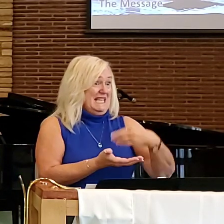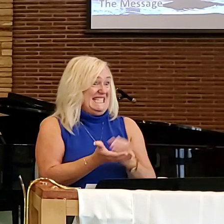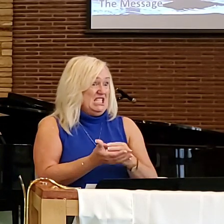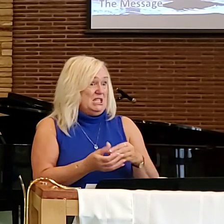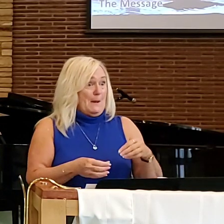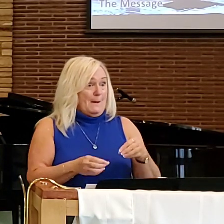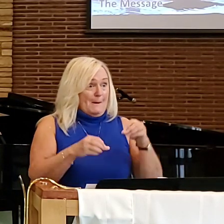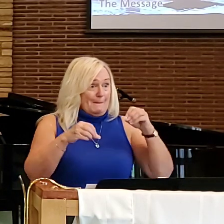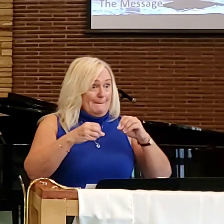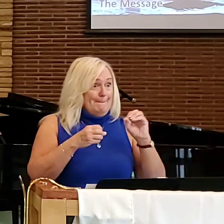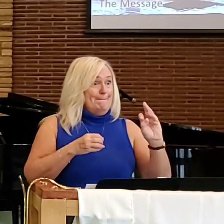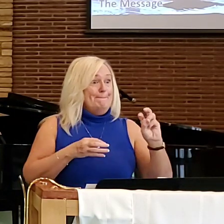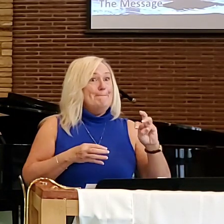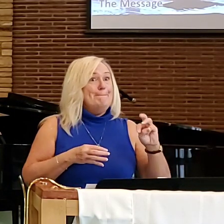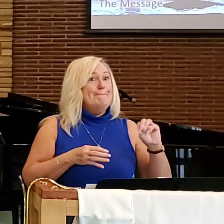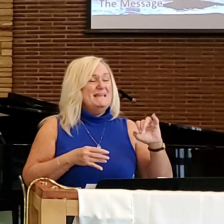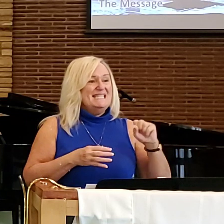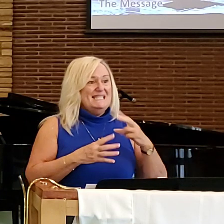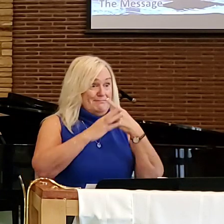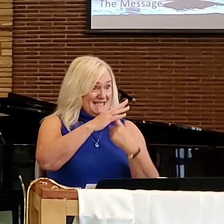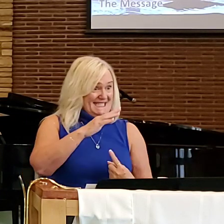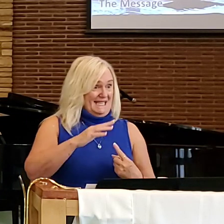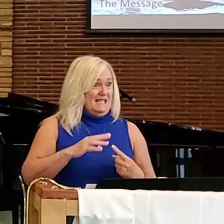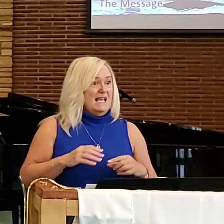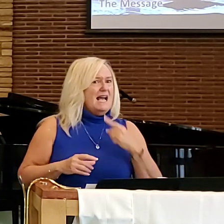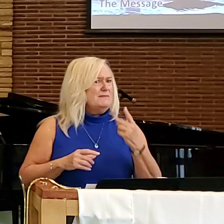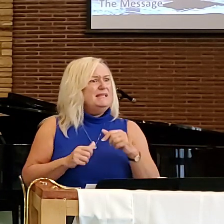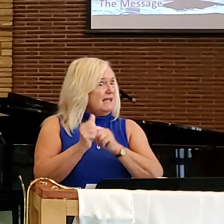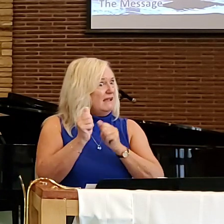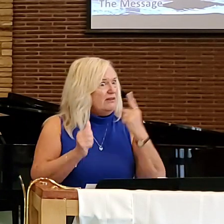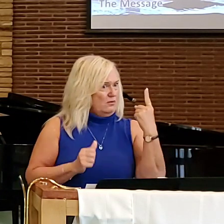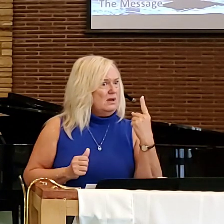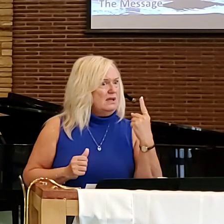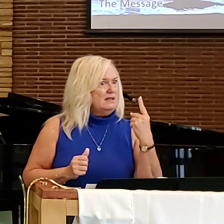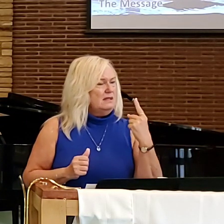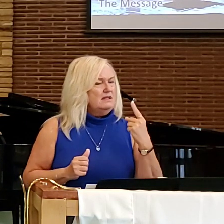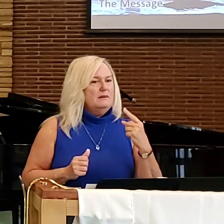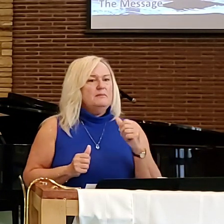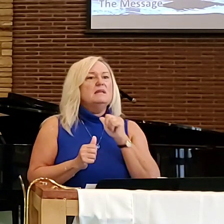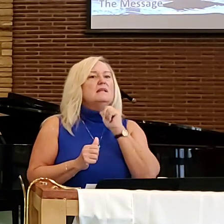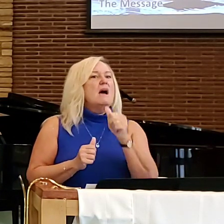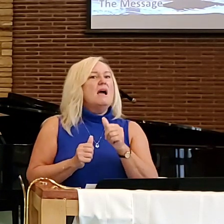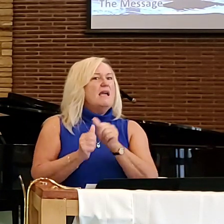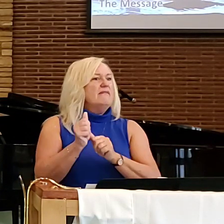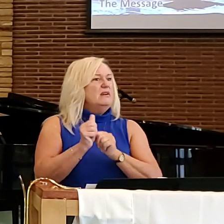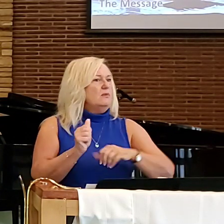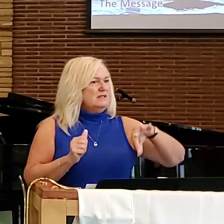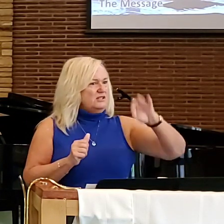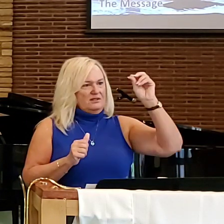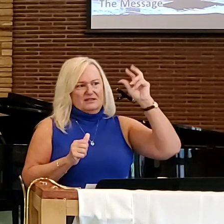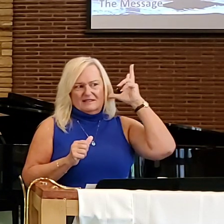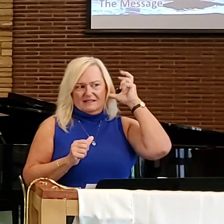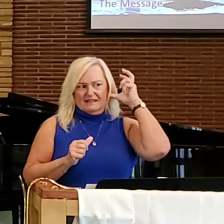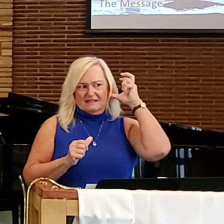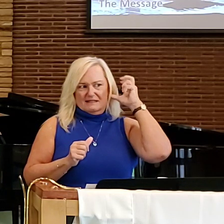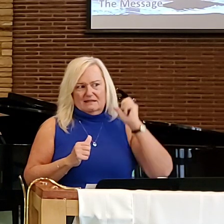She said, I speak to everyone, but not everyone chooses to listen.